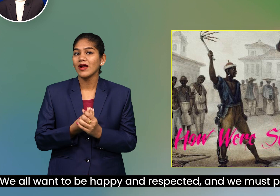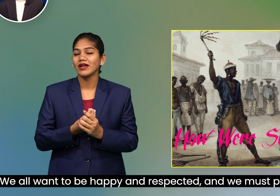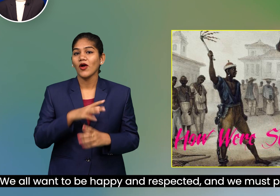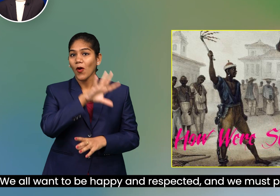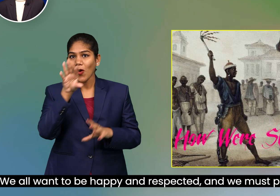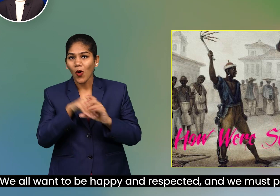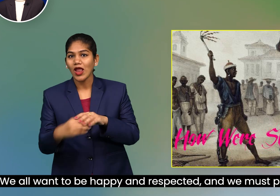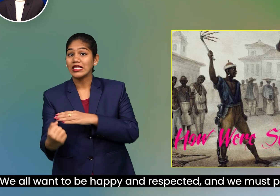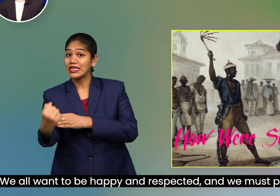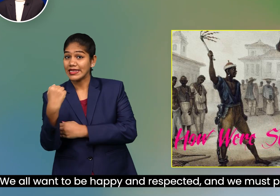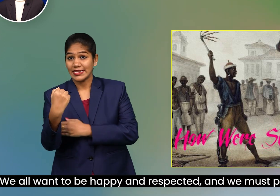right.